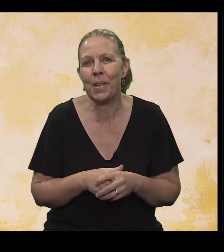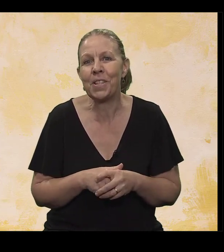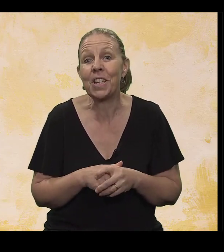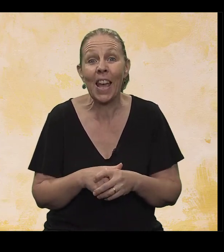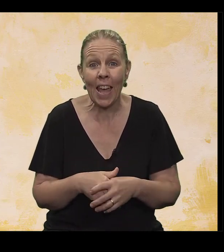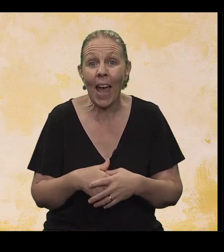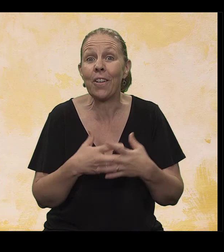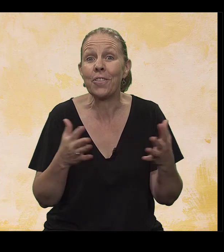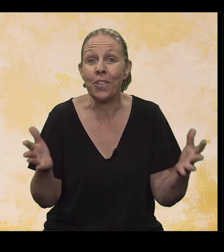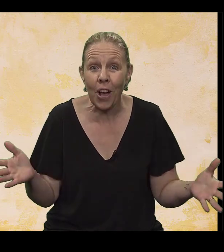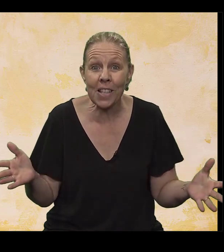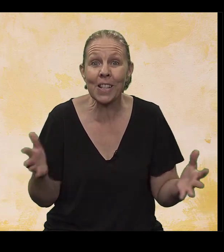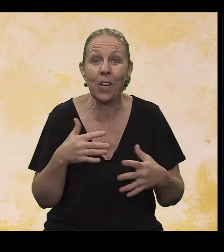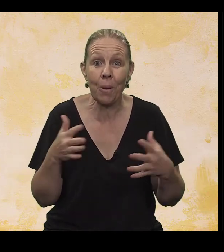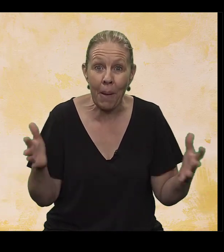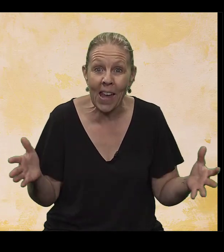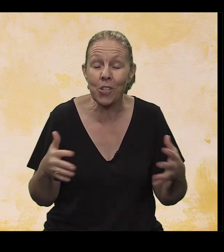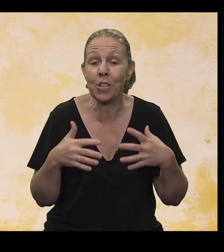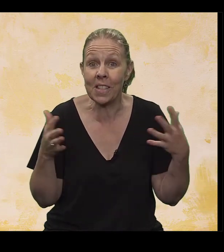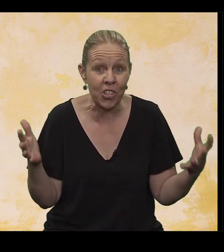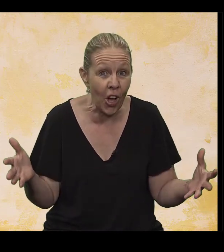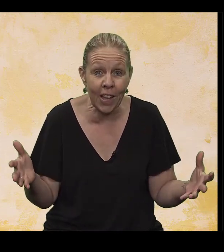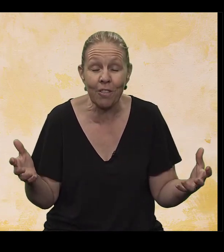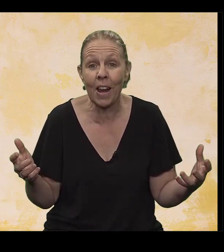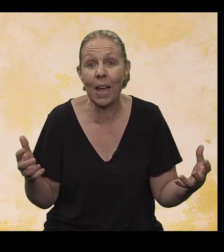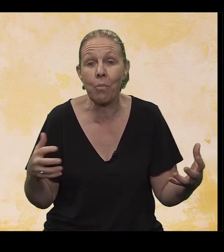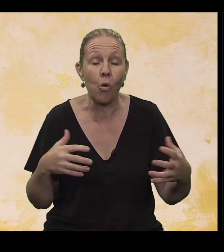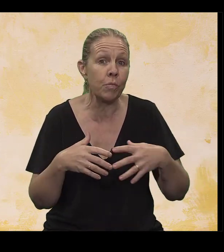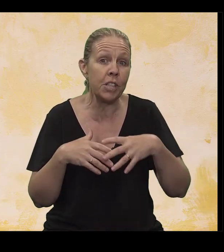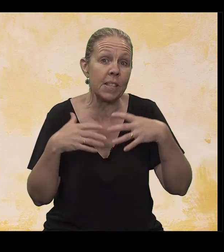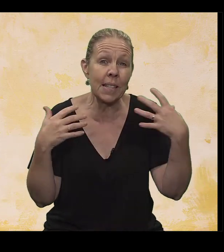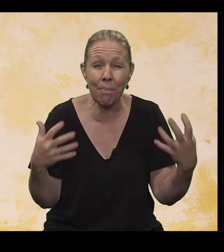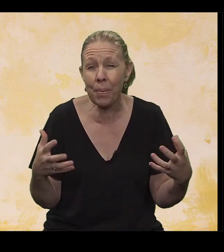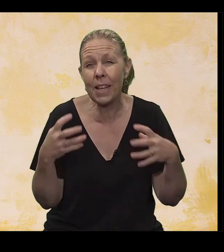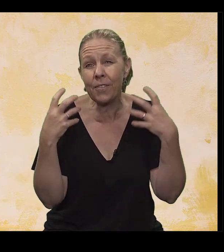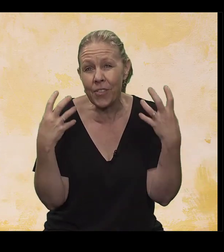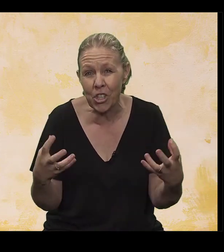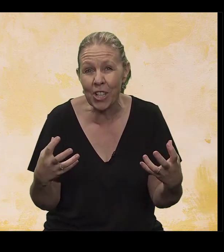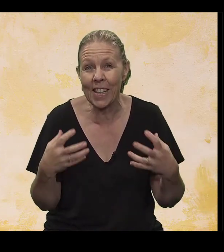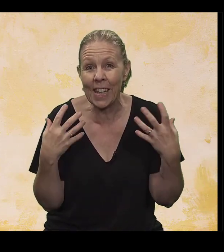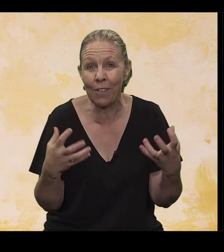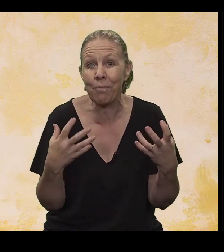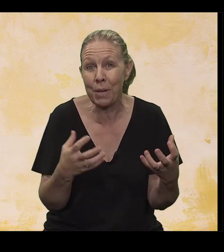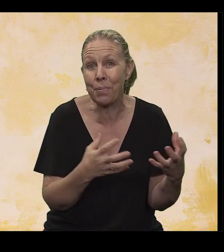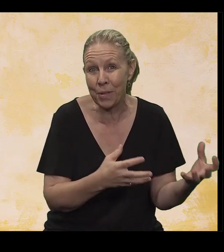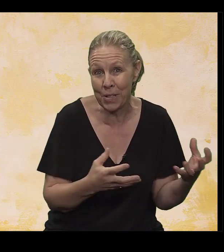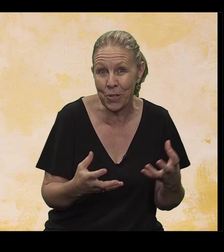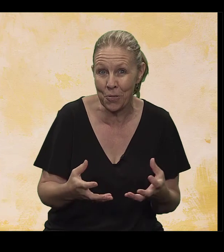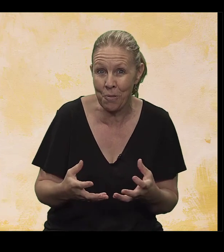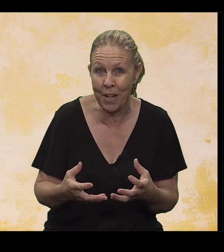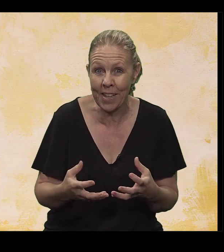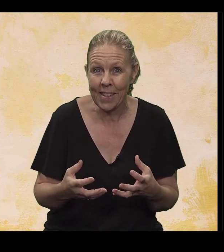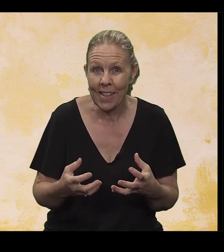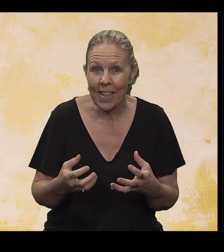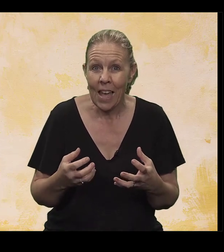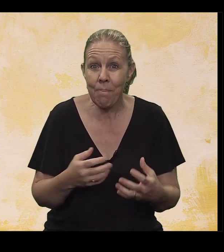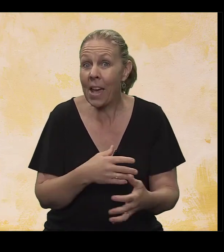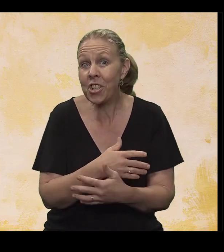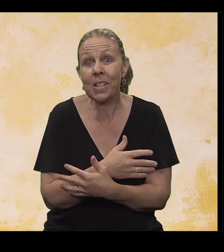to lay it out nicely on a page as a diagram, or simply and visually give people this story. Imagine